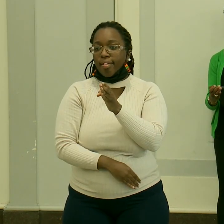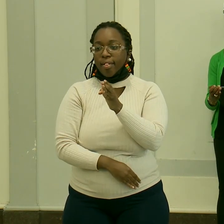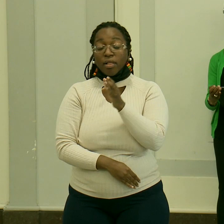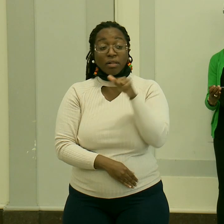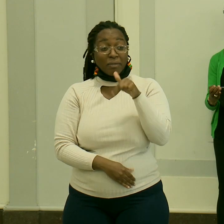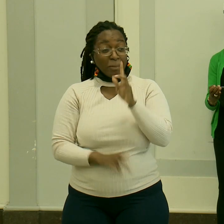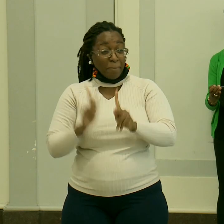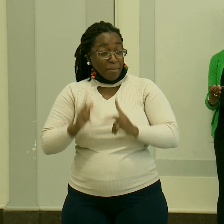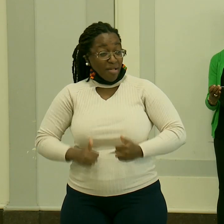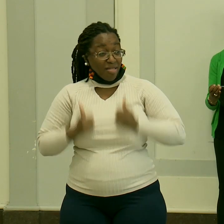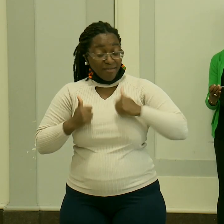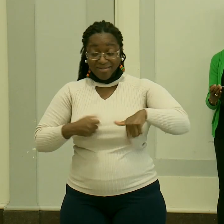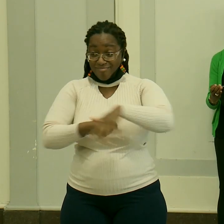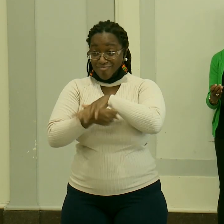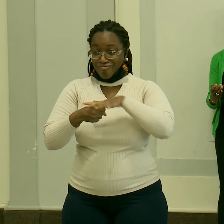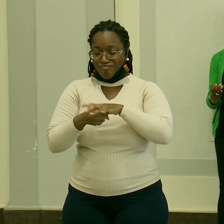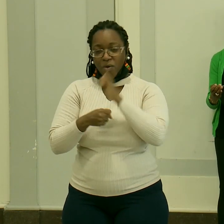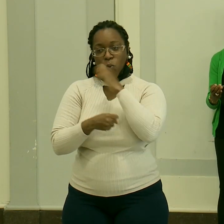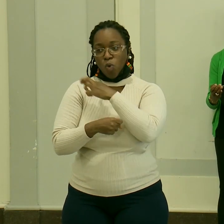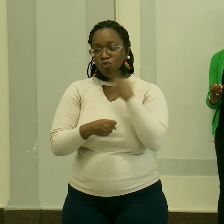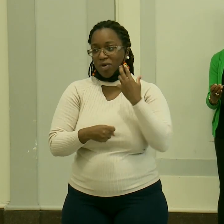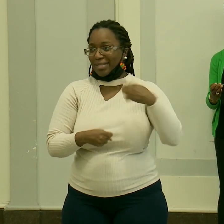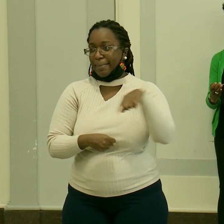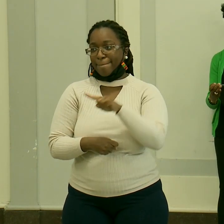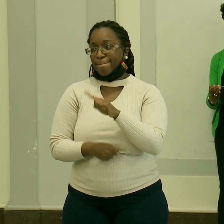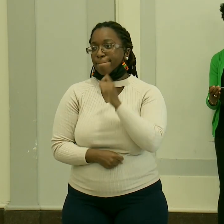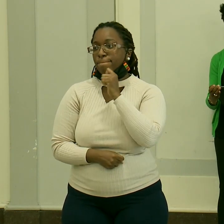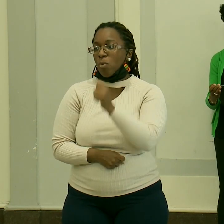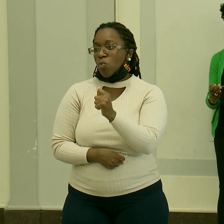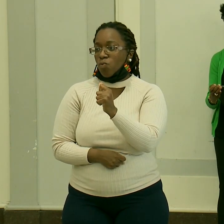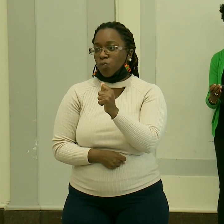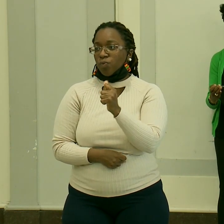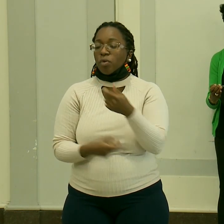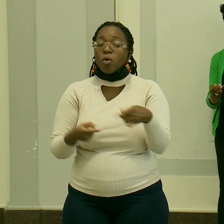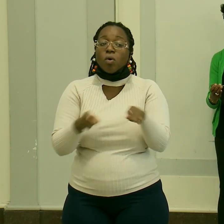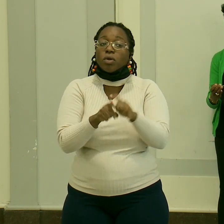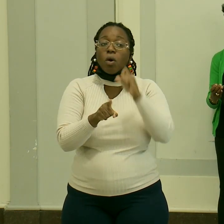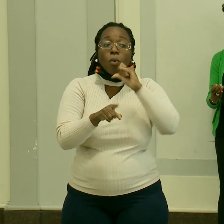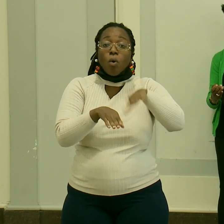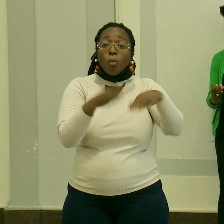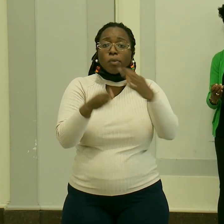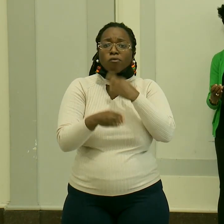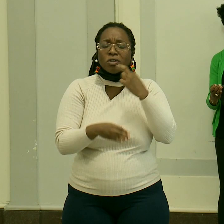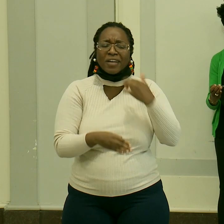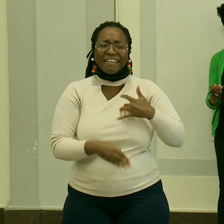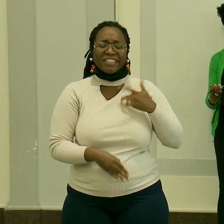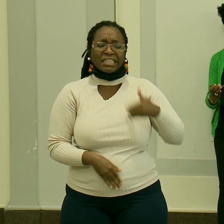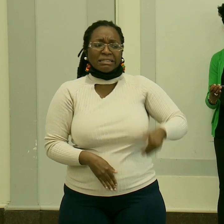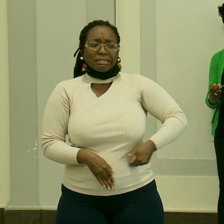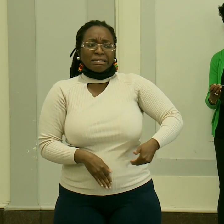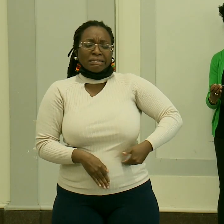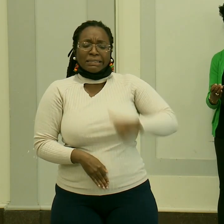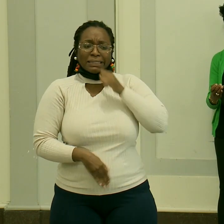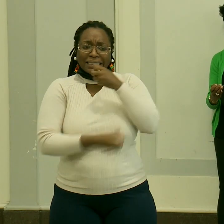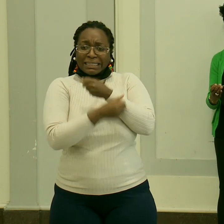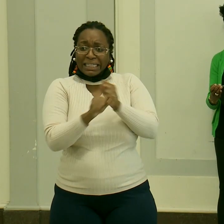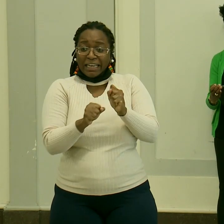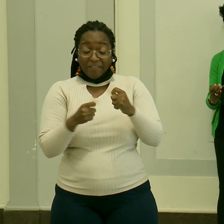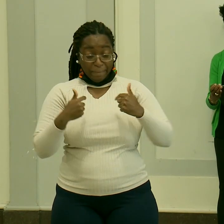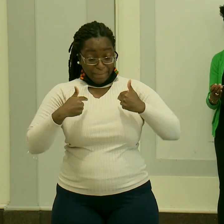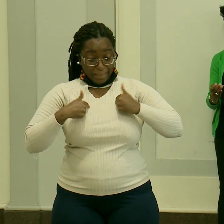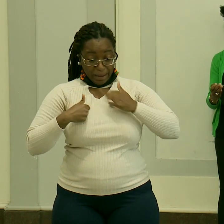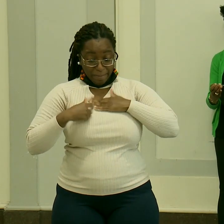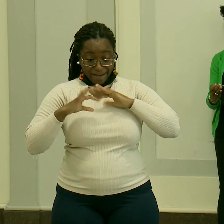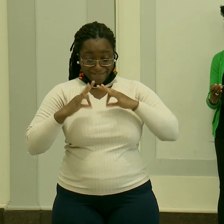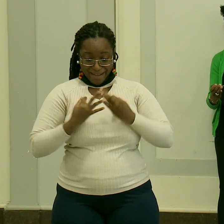at unnecessary risk. Nor will I open up restaurants for indoor dining if I don't feel it's safe for me or my family